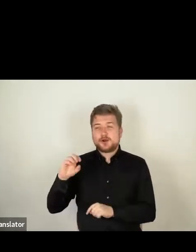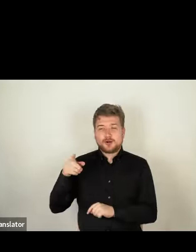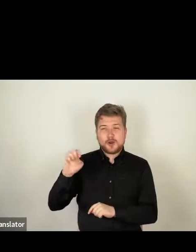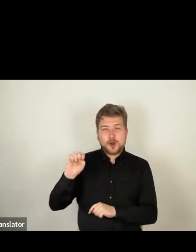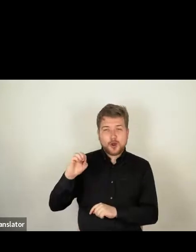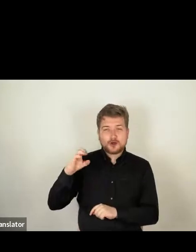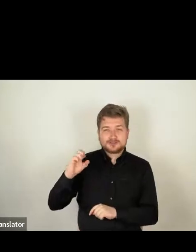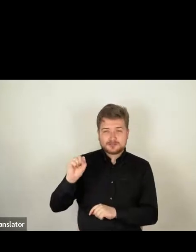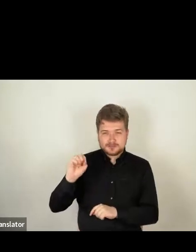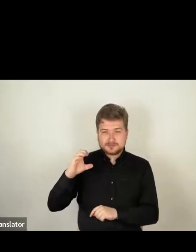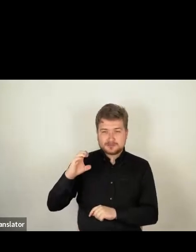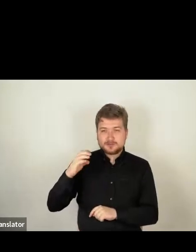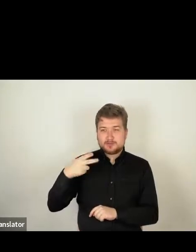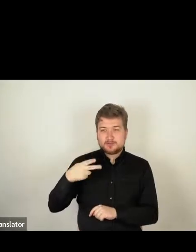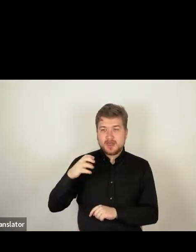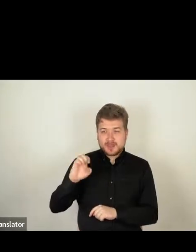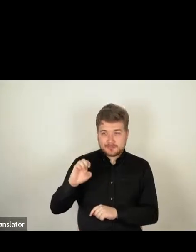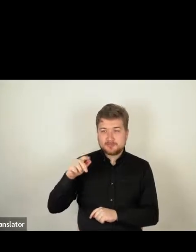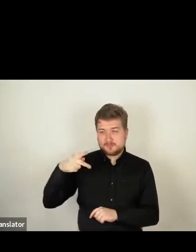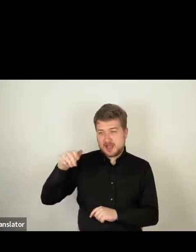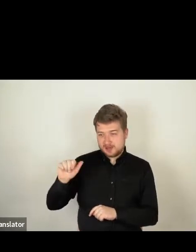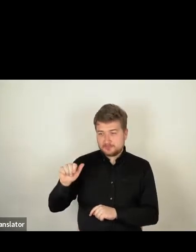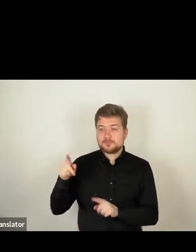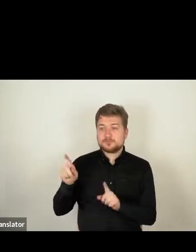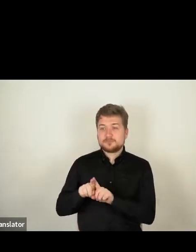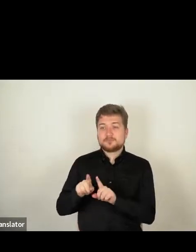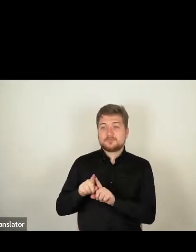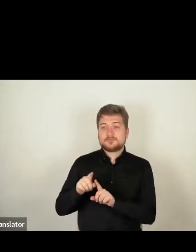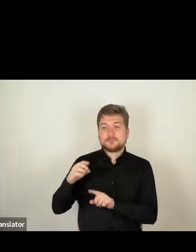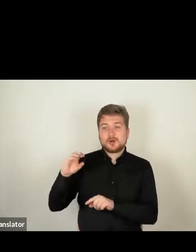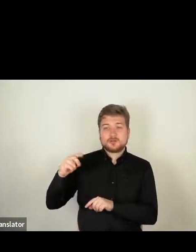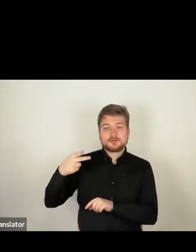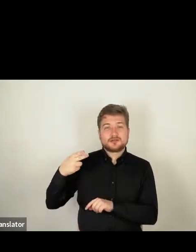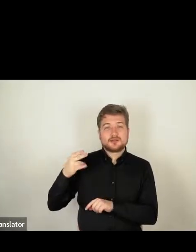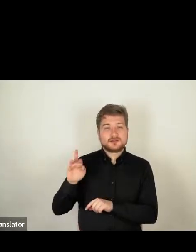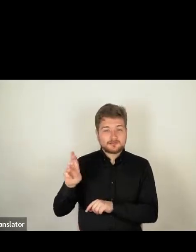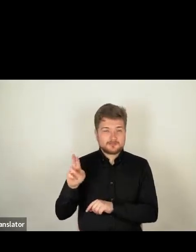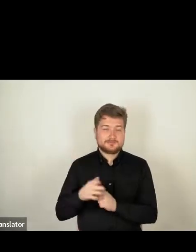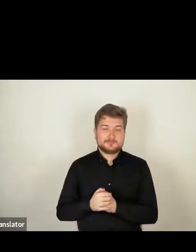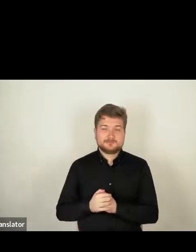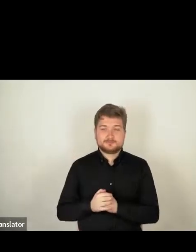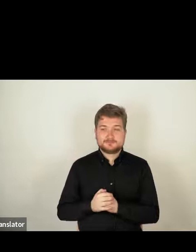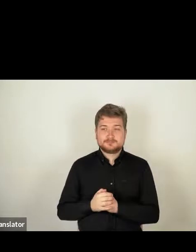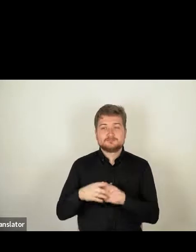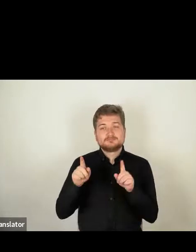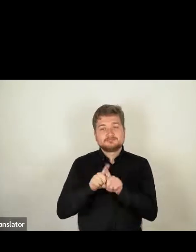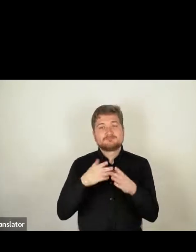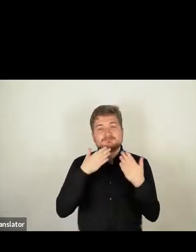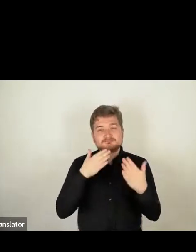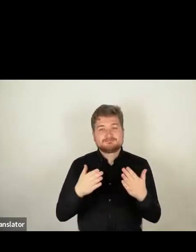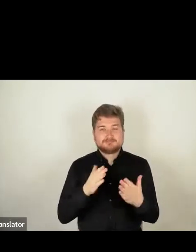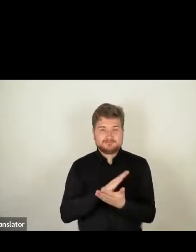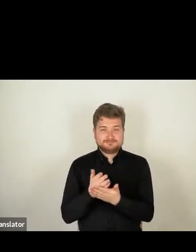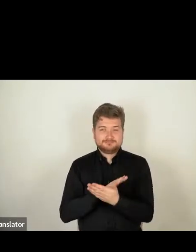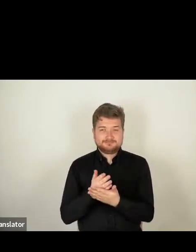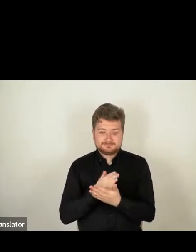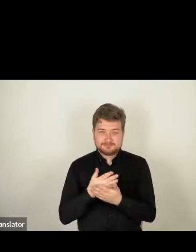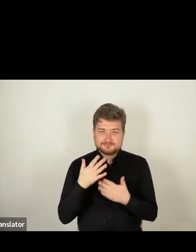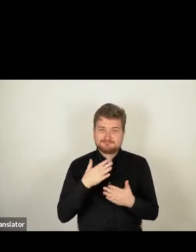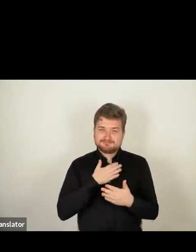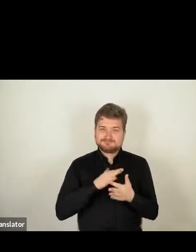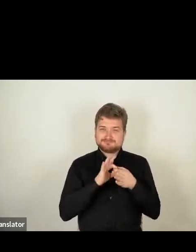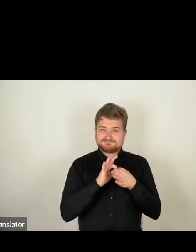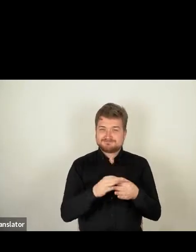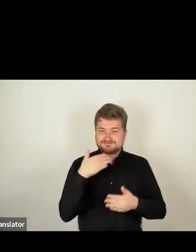this event. And finally, a big thank you to our interpreters who have stayed with us even for